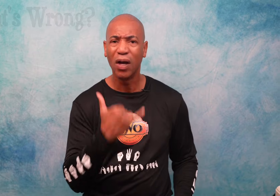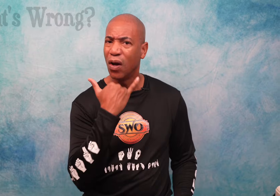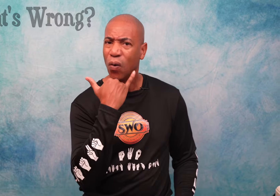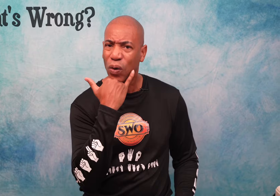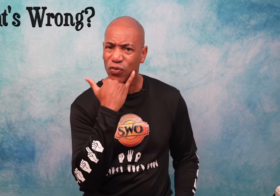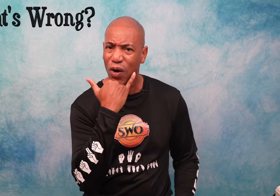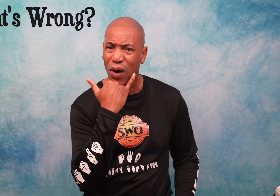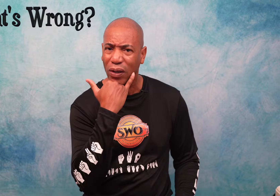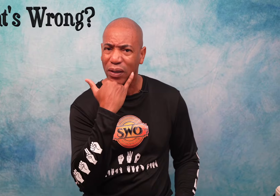What's wrong?